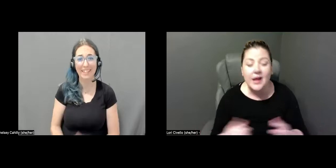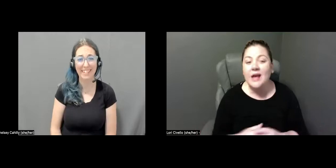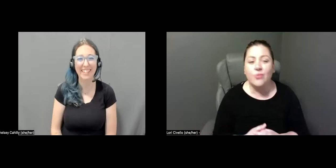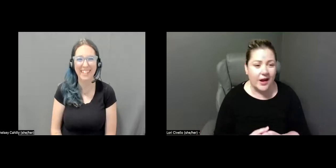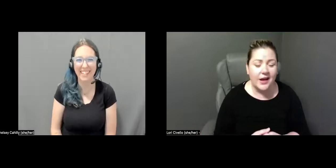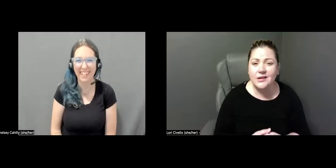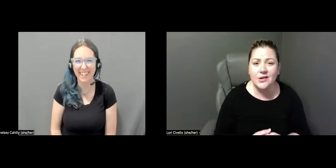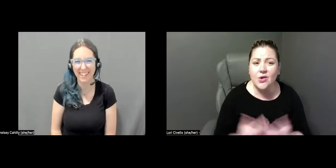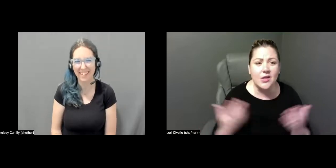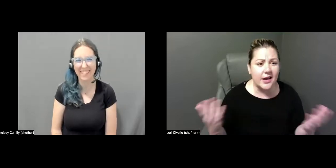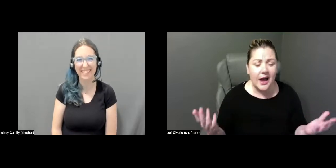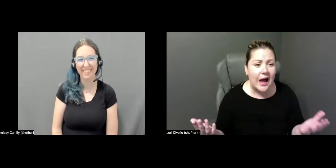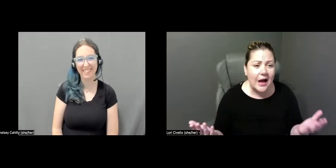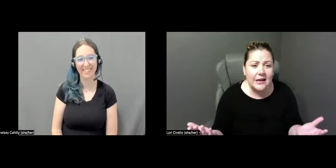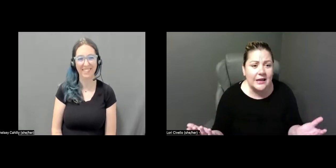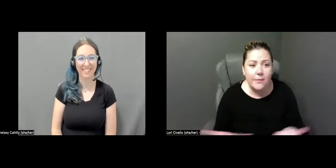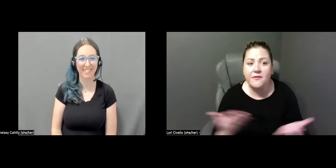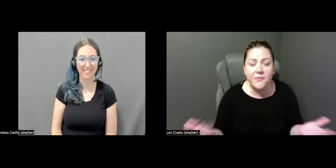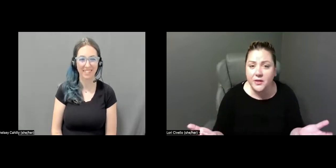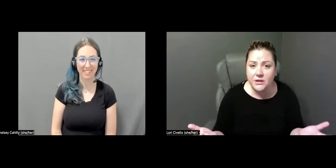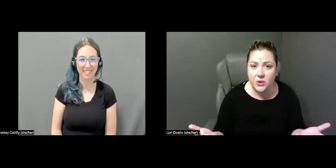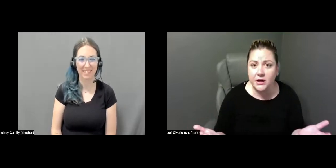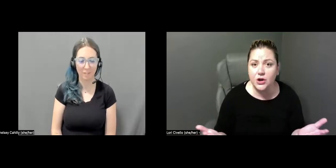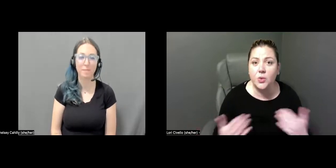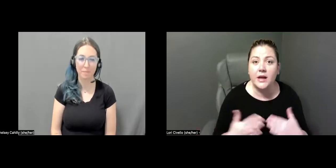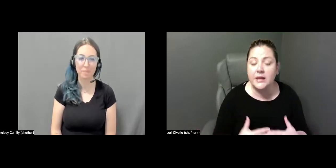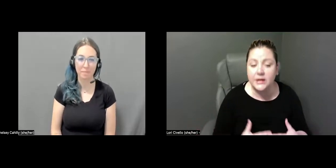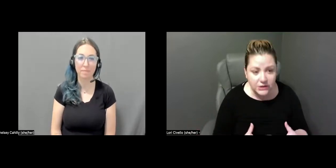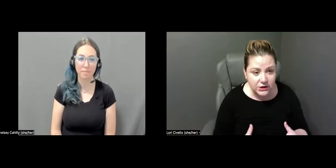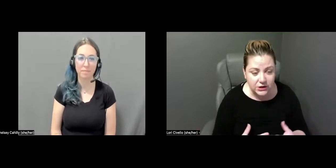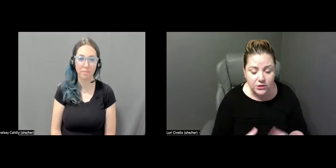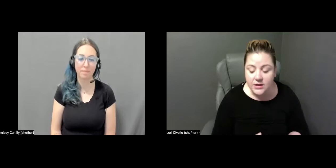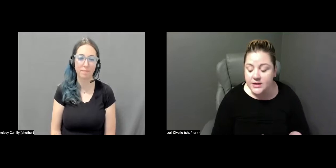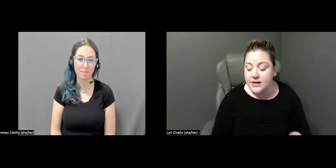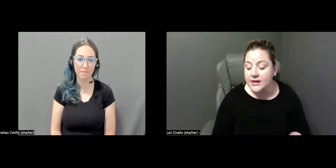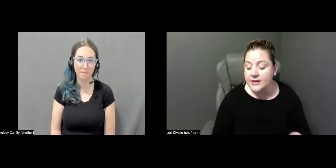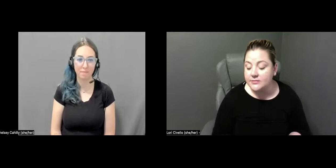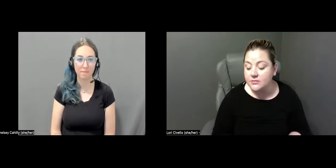weird. Right? I didn't know like how to get my foot in the door. I didn't know what I needed to do.